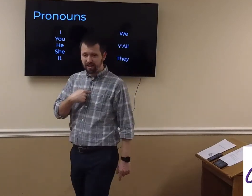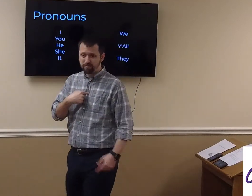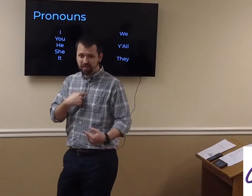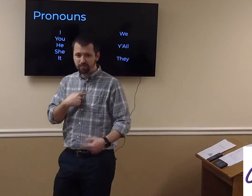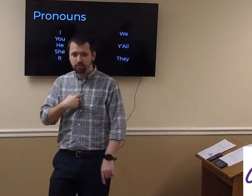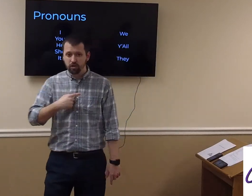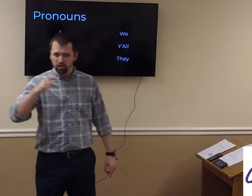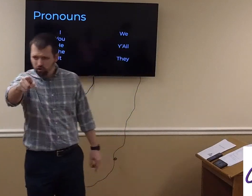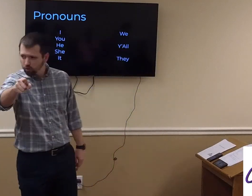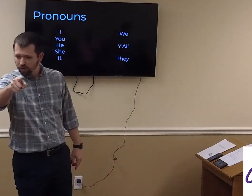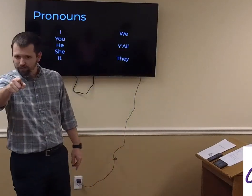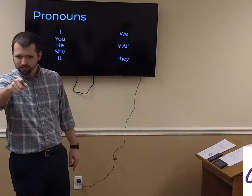me, you.